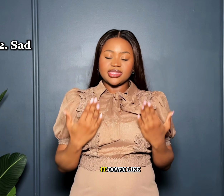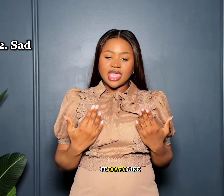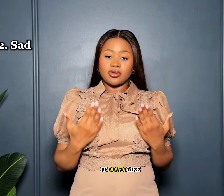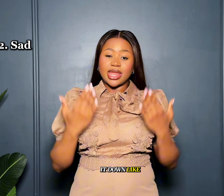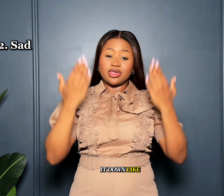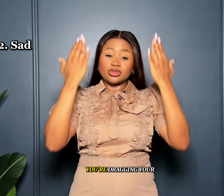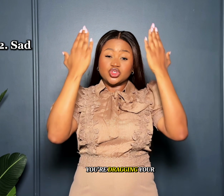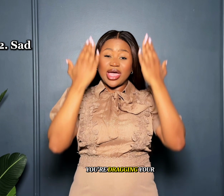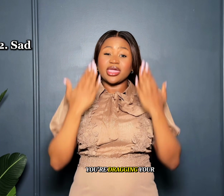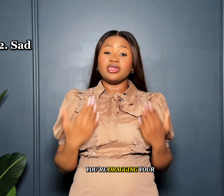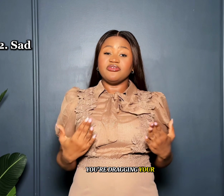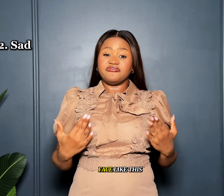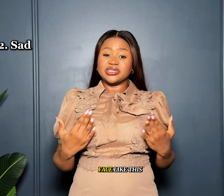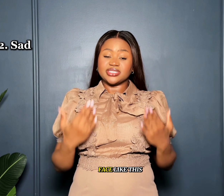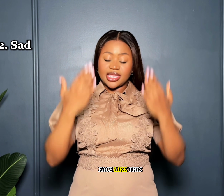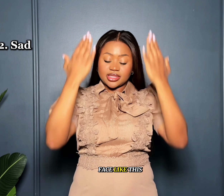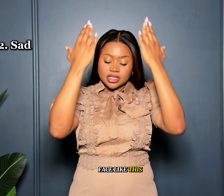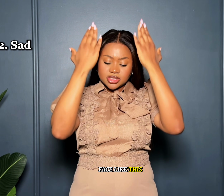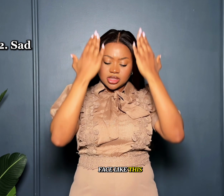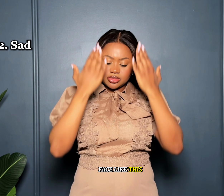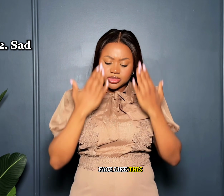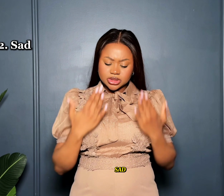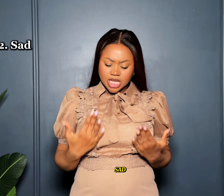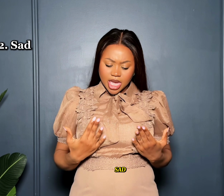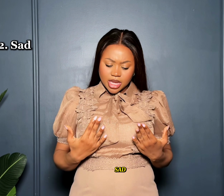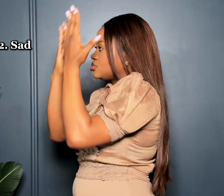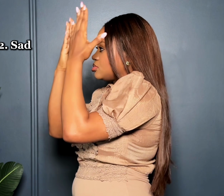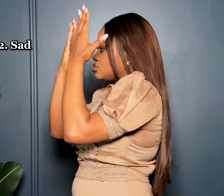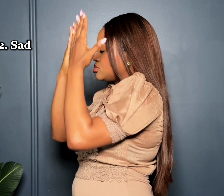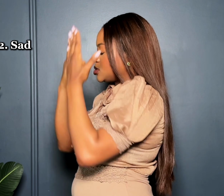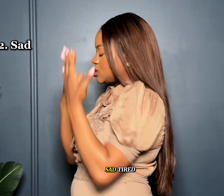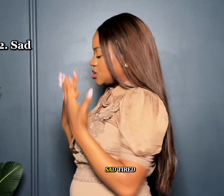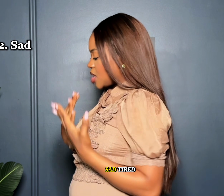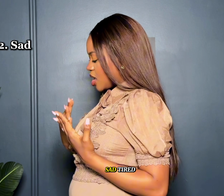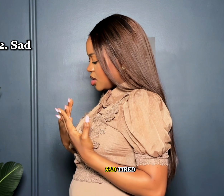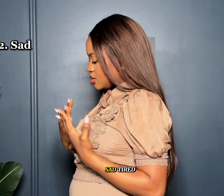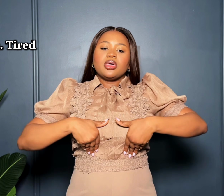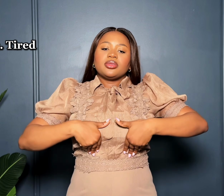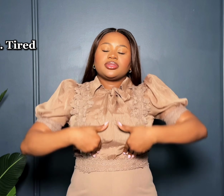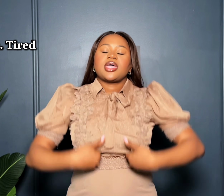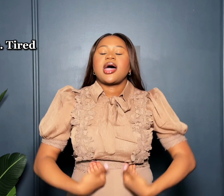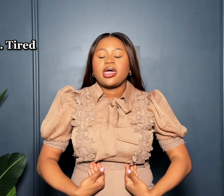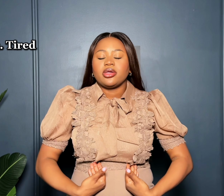down like you're dragging your face like this. Sad, sad. Tired,